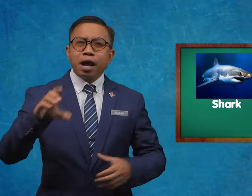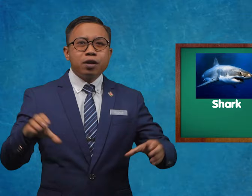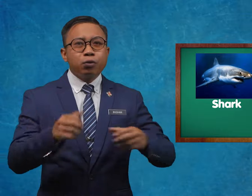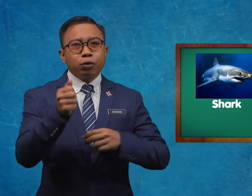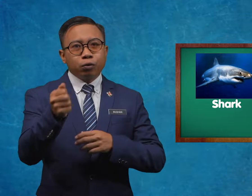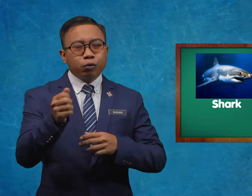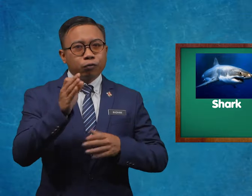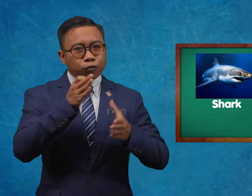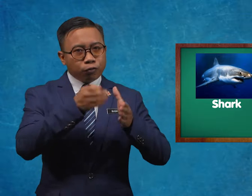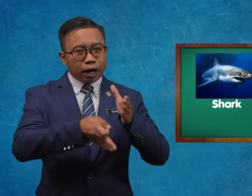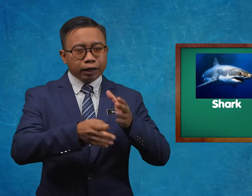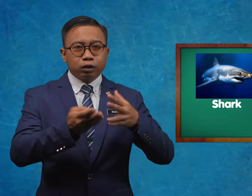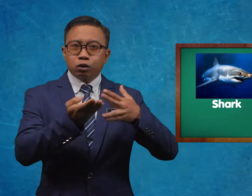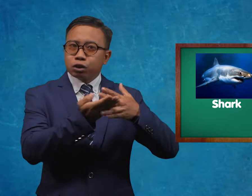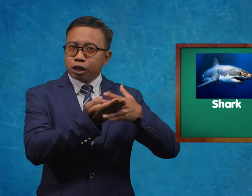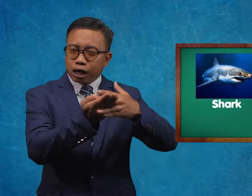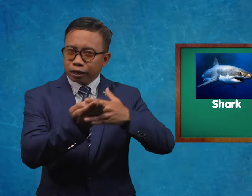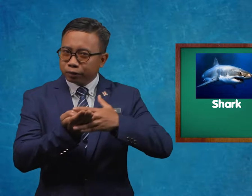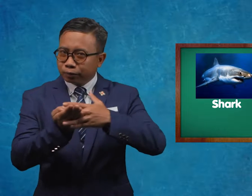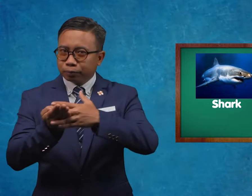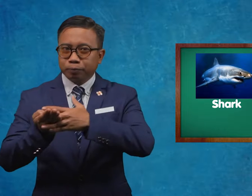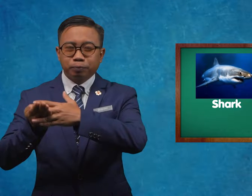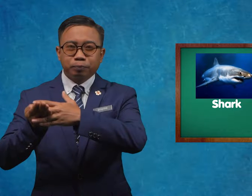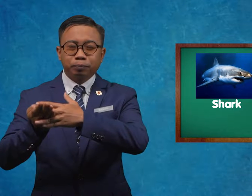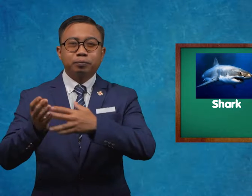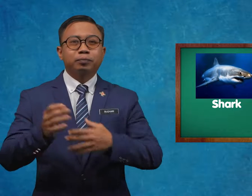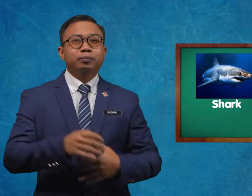Where do you find shark?